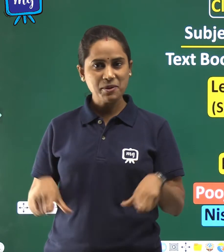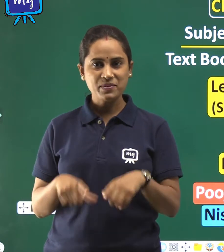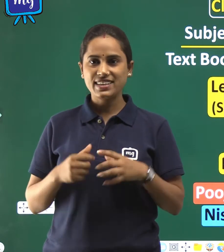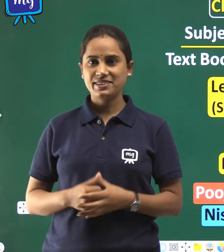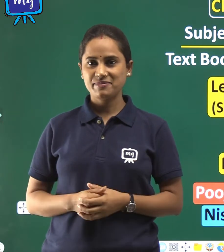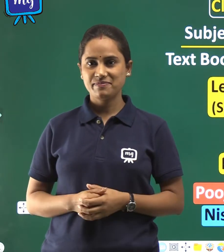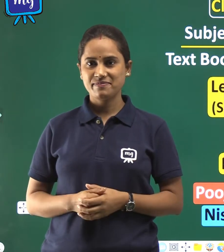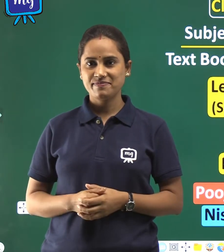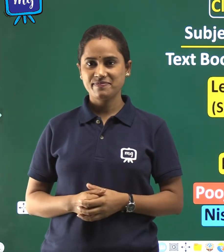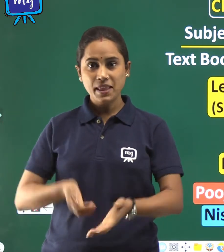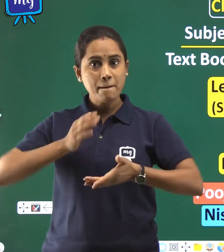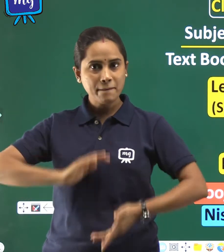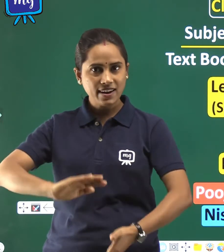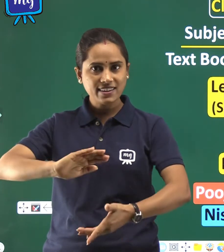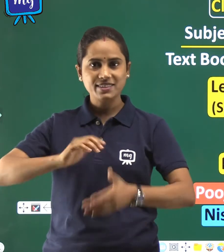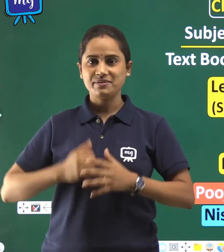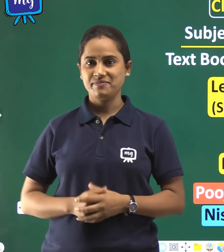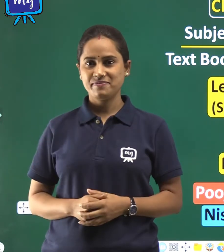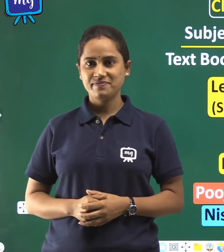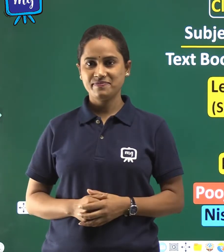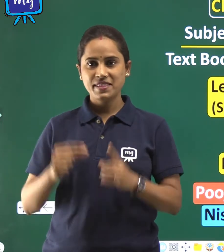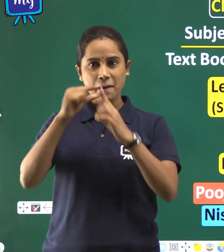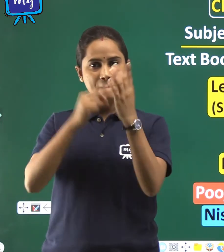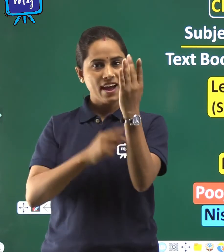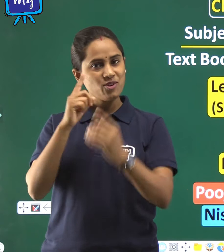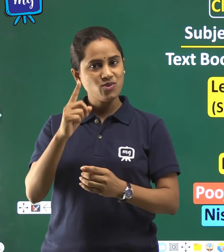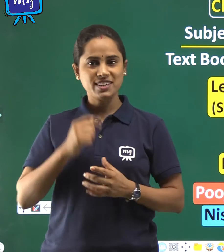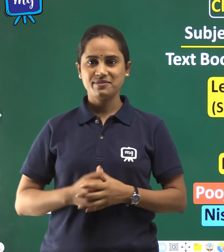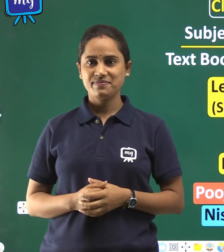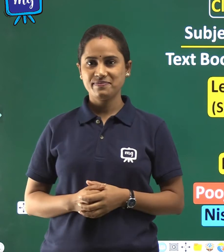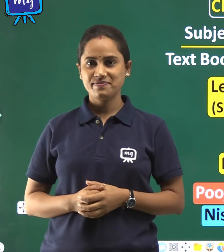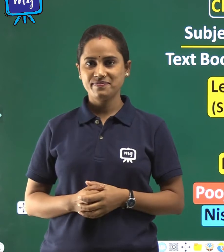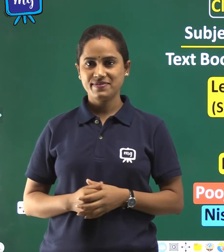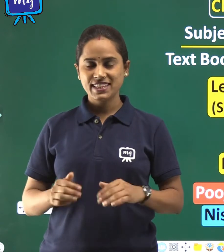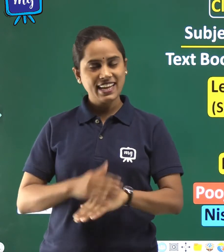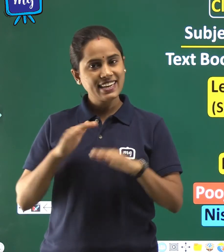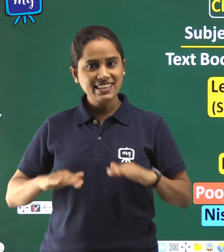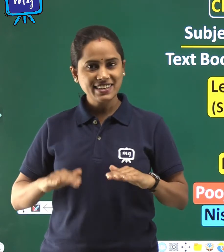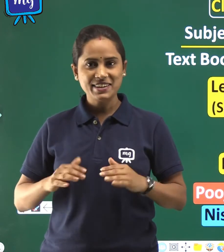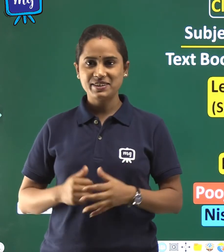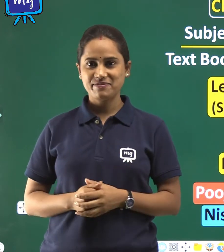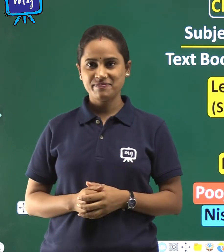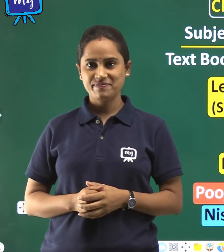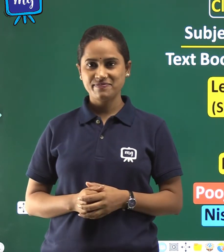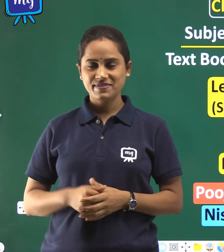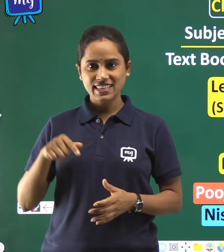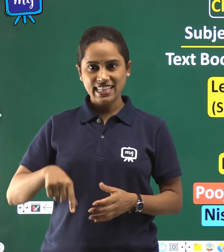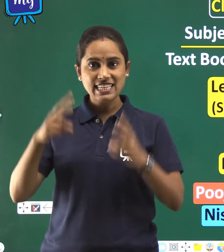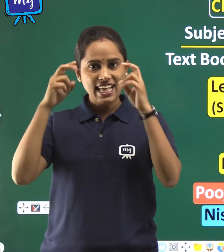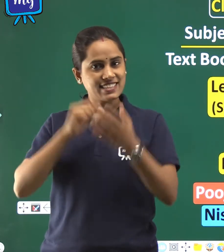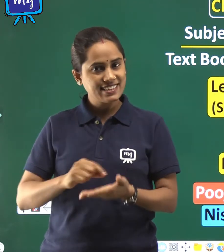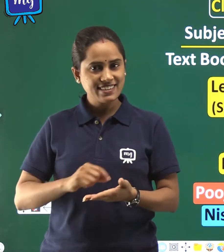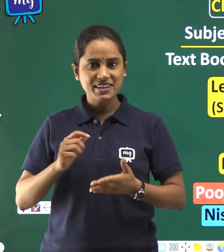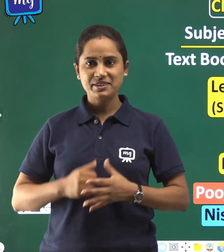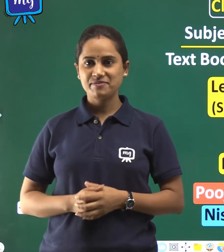Summary, Birth, Part 1. Dear children, this lesson is